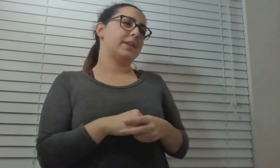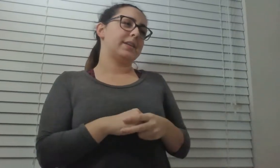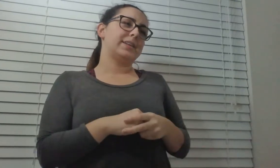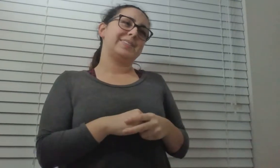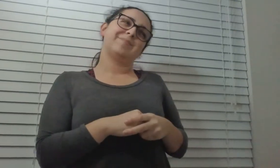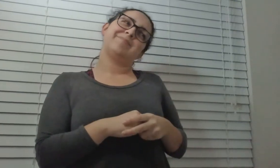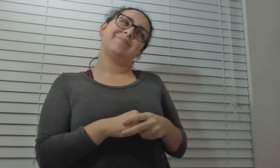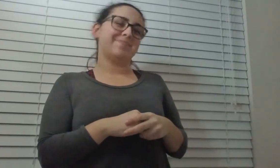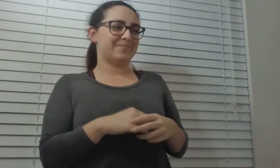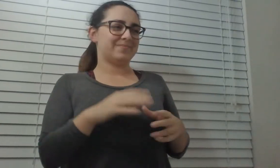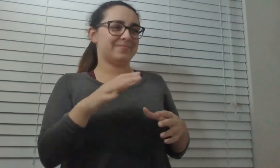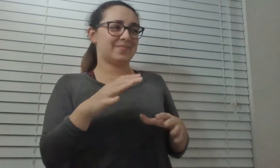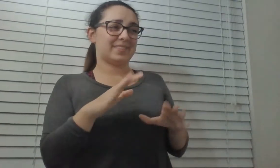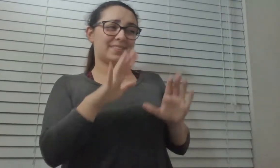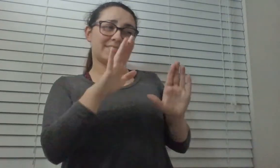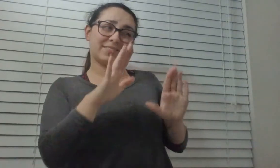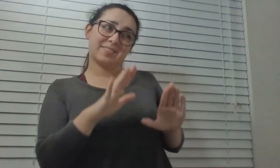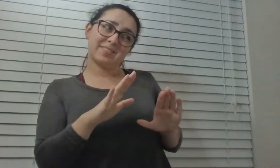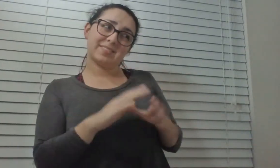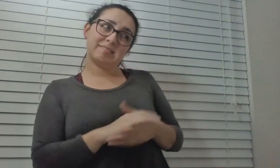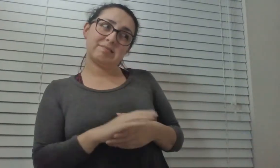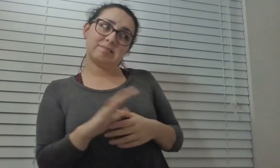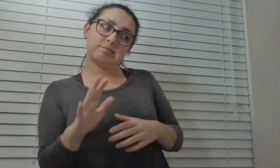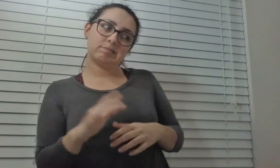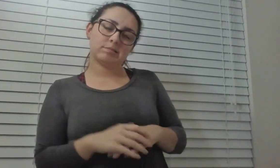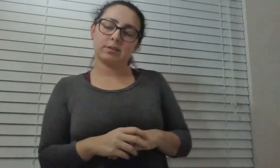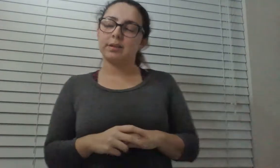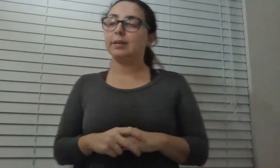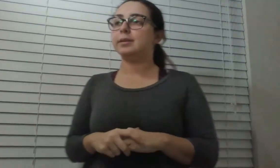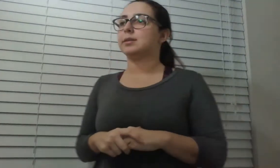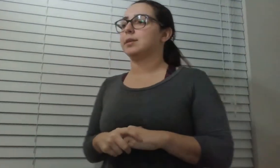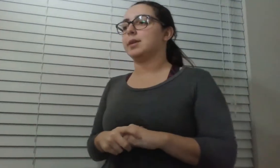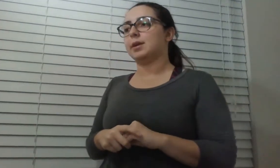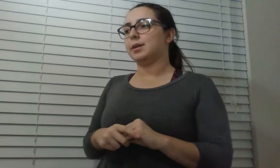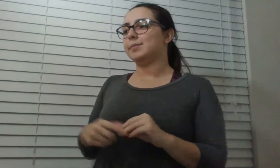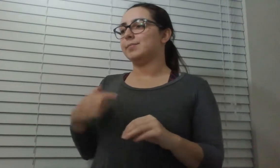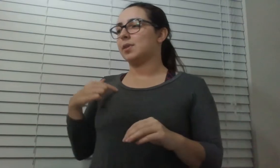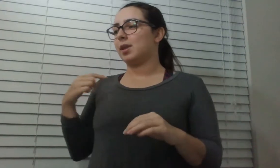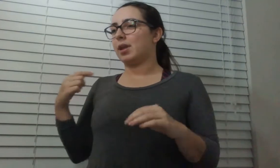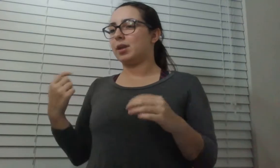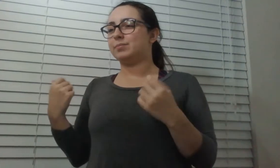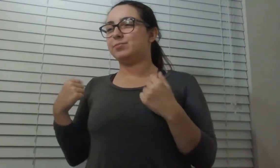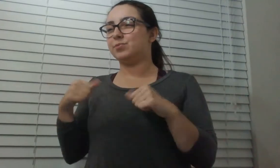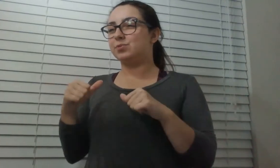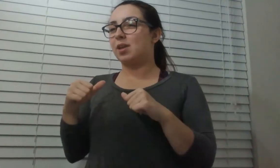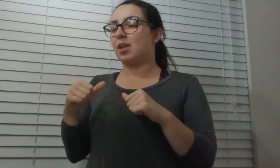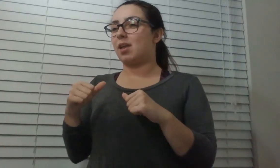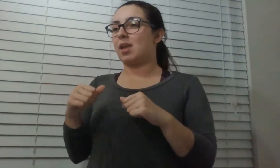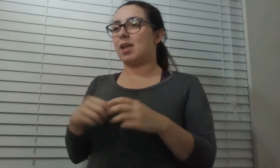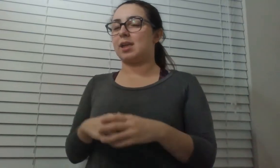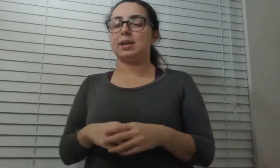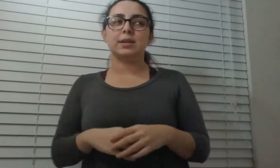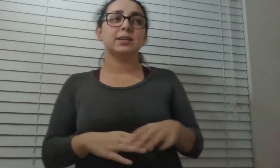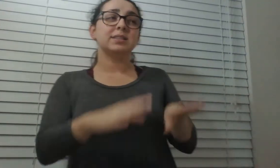in America, you don't feel just a touch closer to a bird all the way, not even a touch. I feel what a wonderful collection. How interesting.